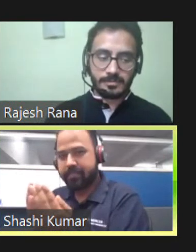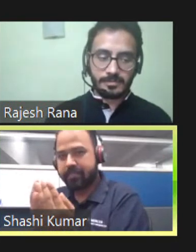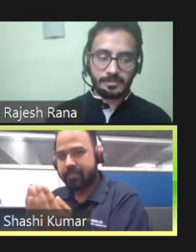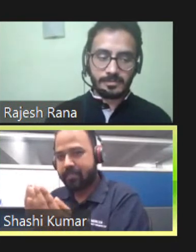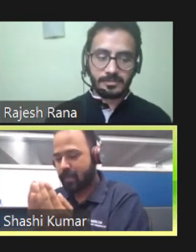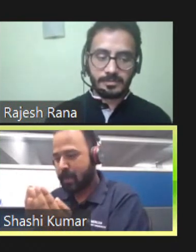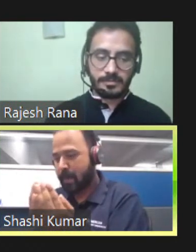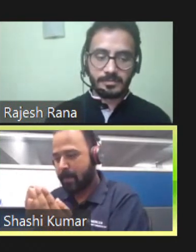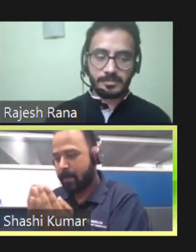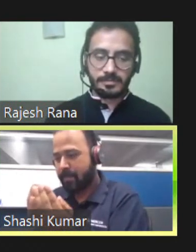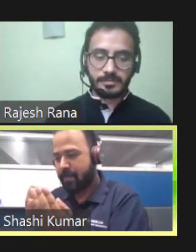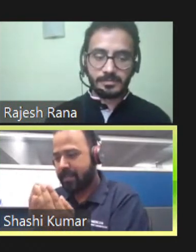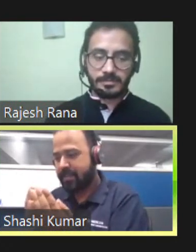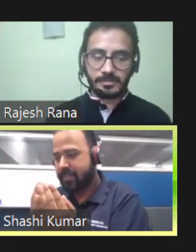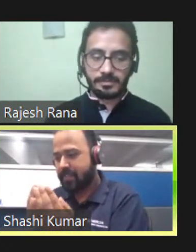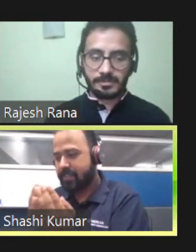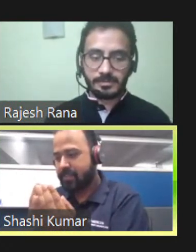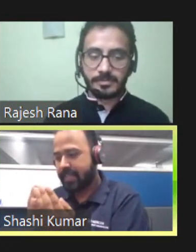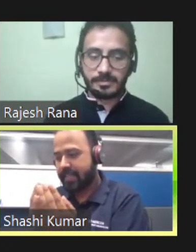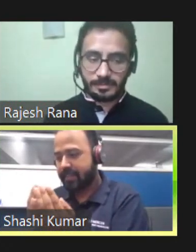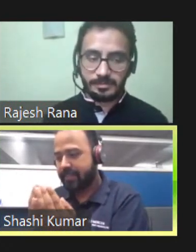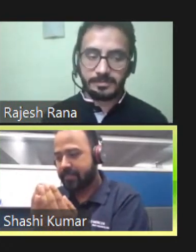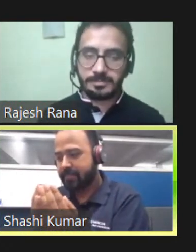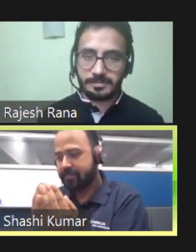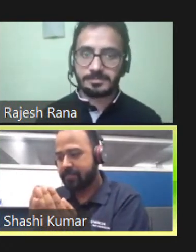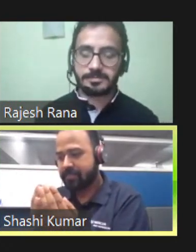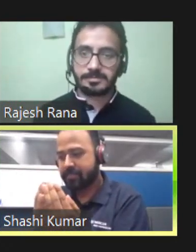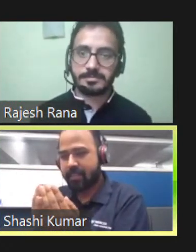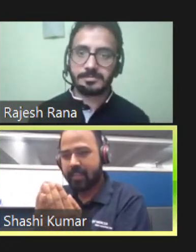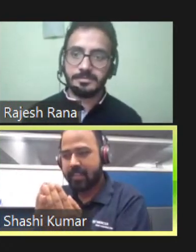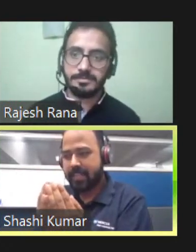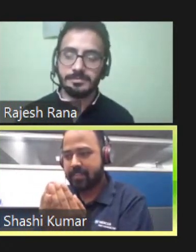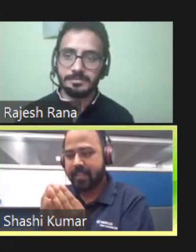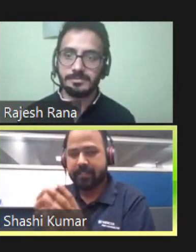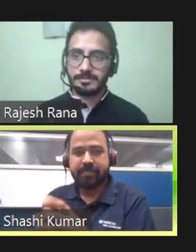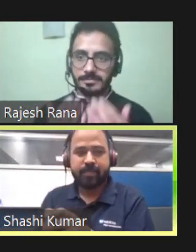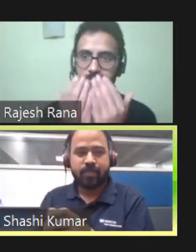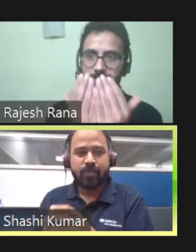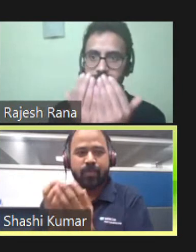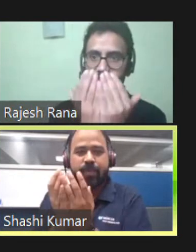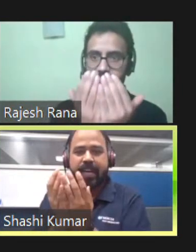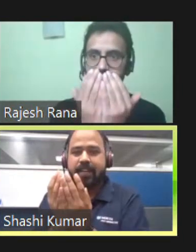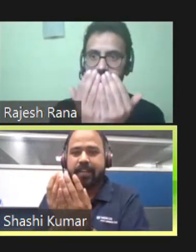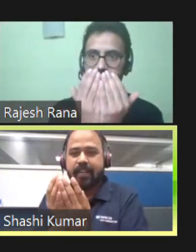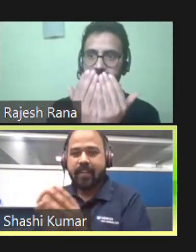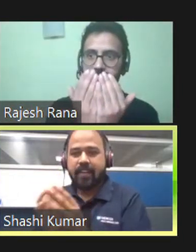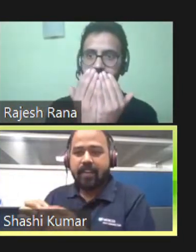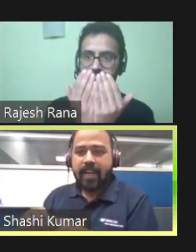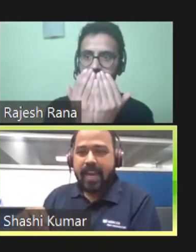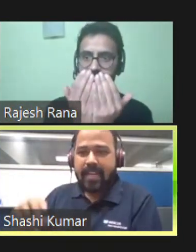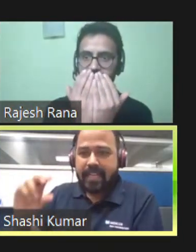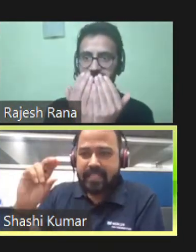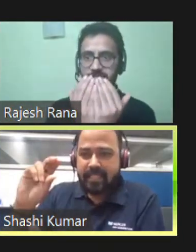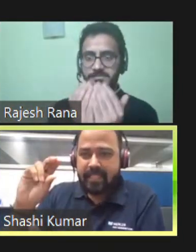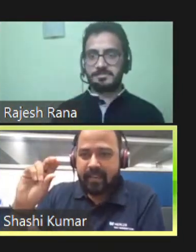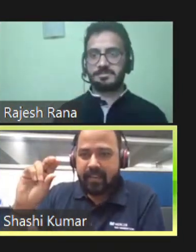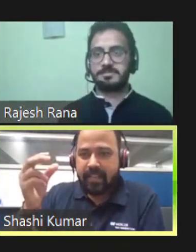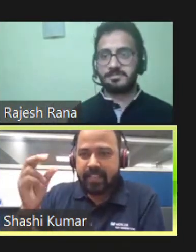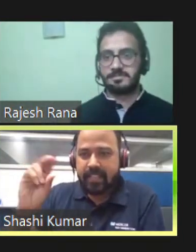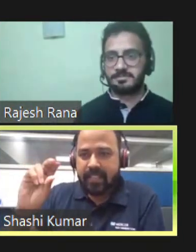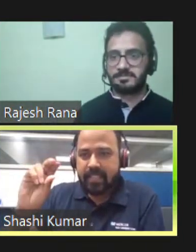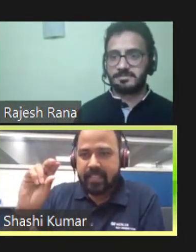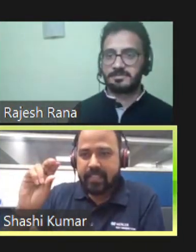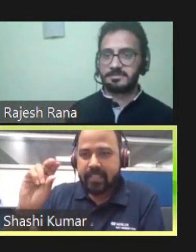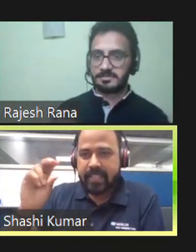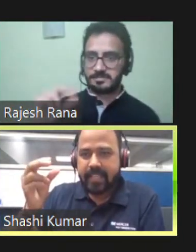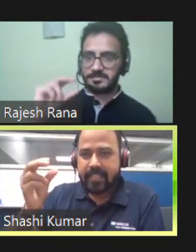Studying, right? Studying. It's like studying, right? And eraser.